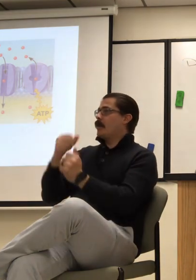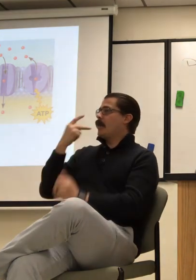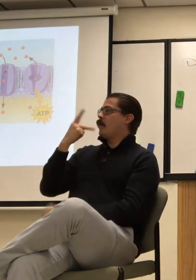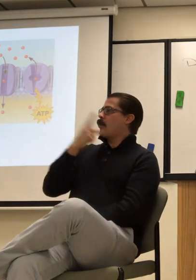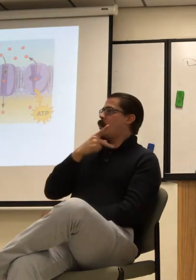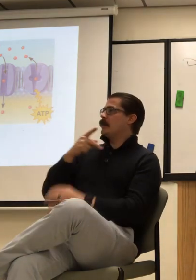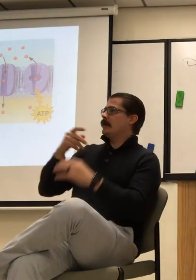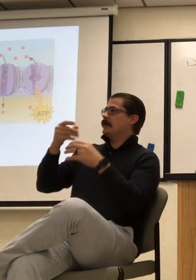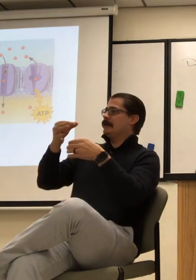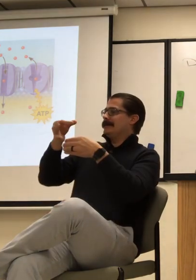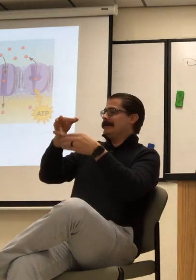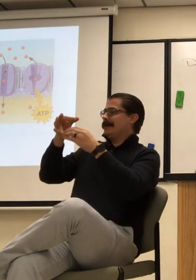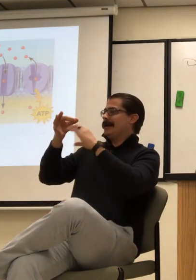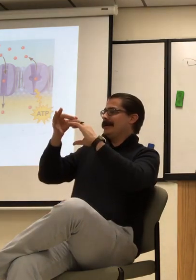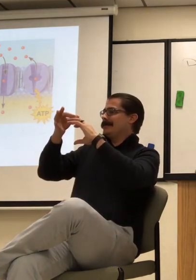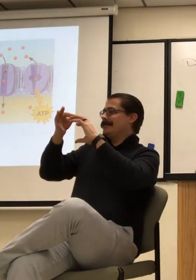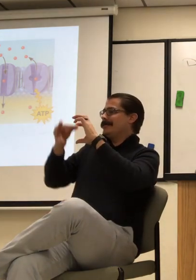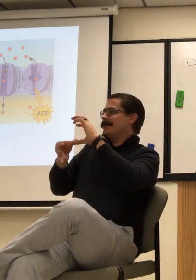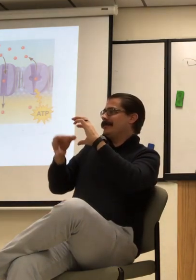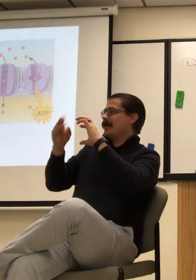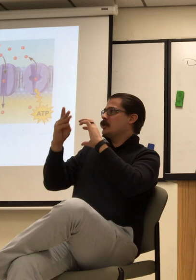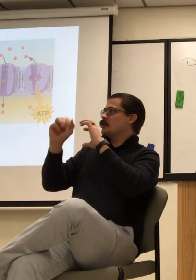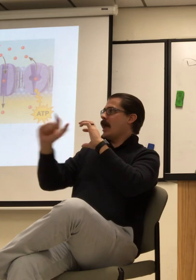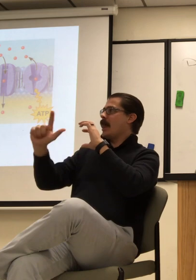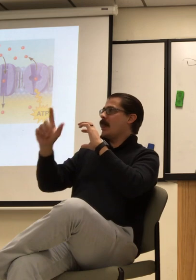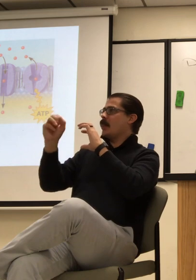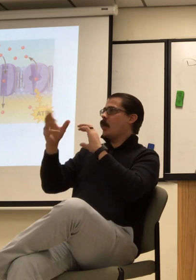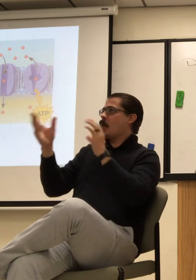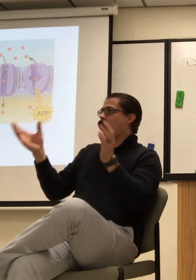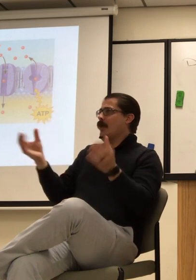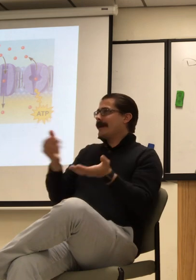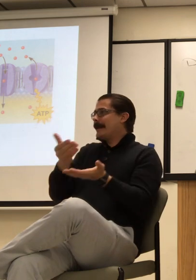channel or carrier, the purple thing in the picture there. Okay.